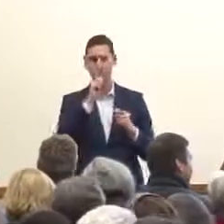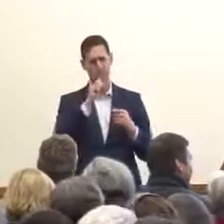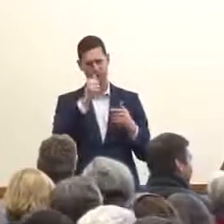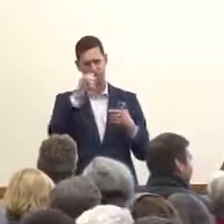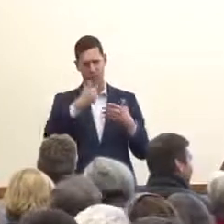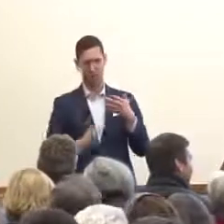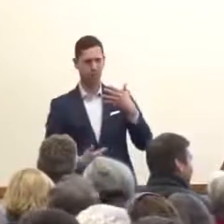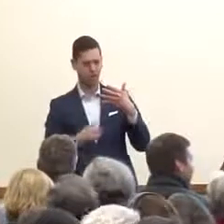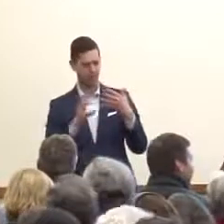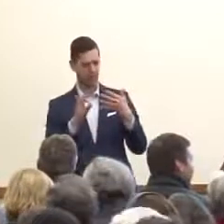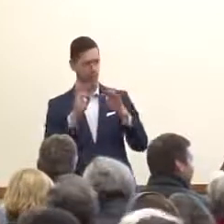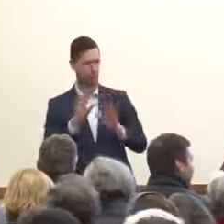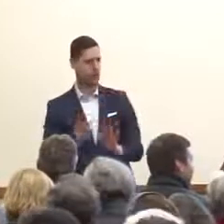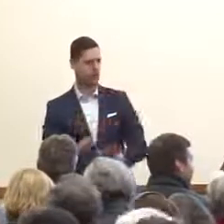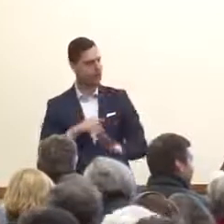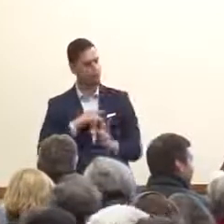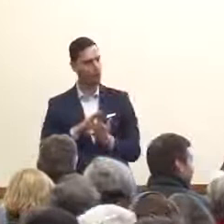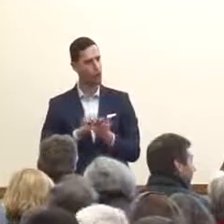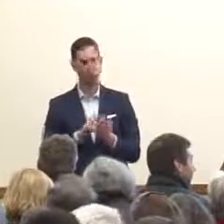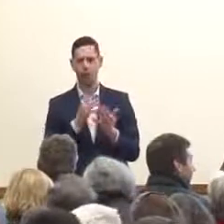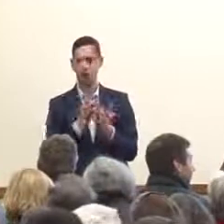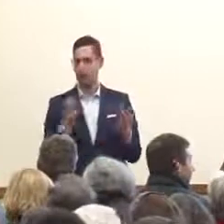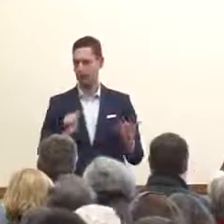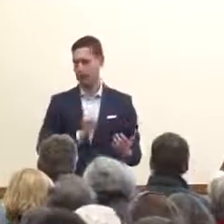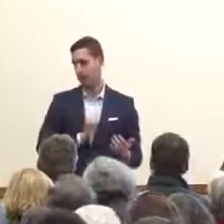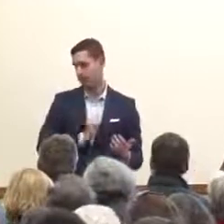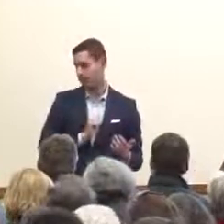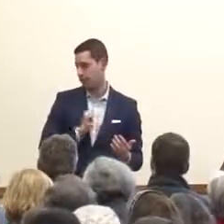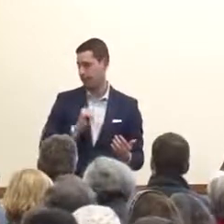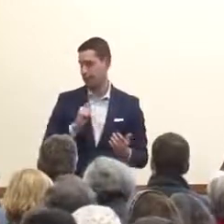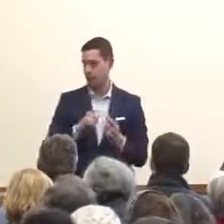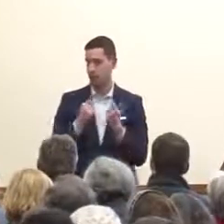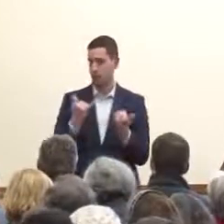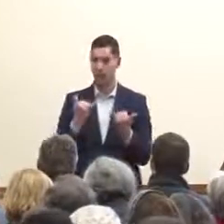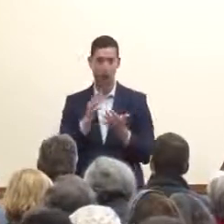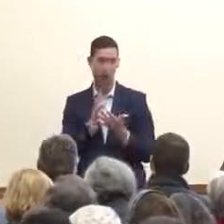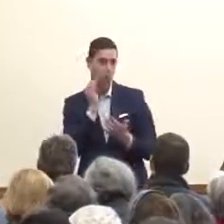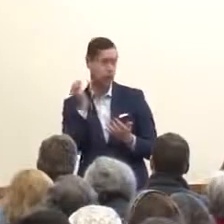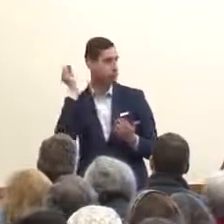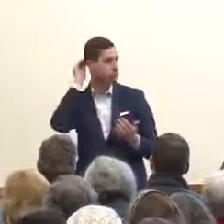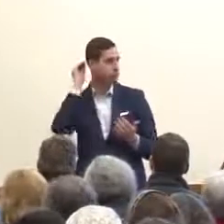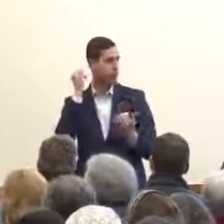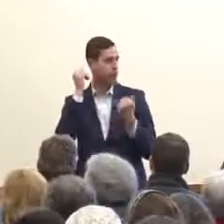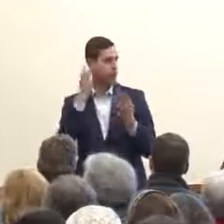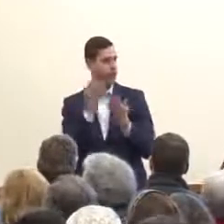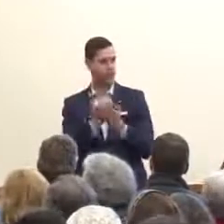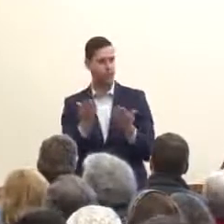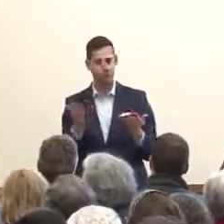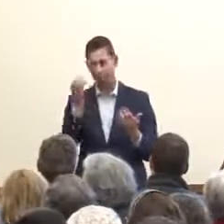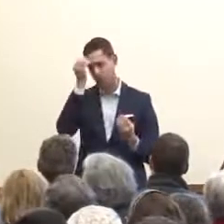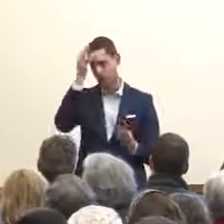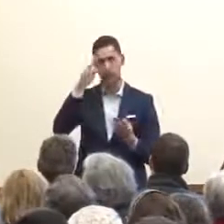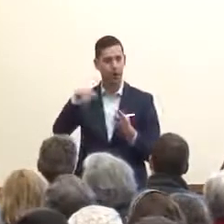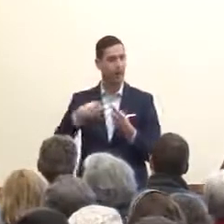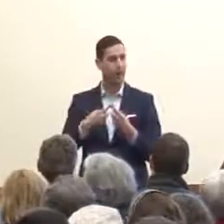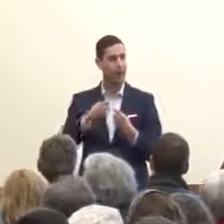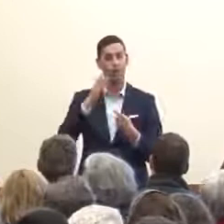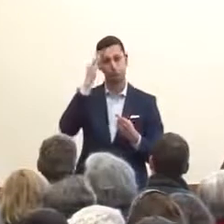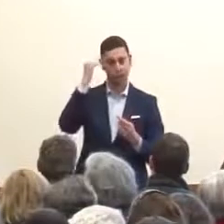I learned so very much. I'm going to carry away quite a bit from tonight, including information about